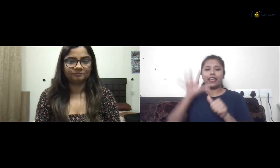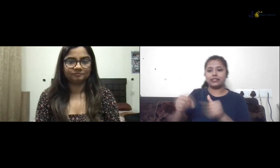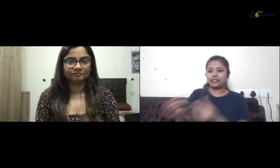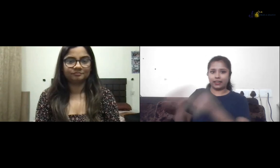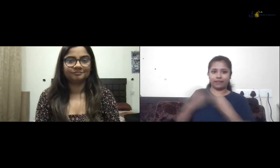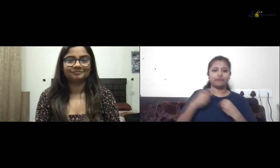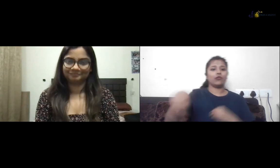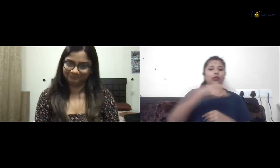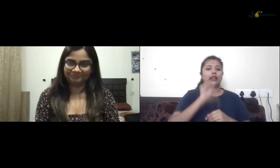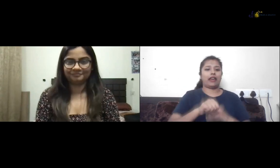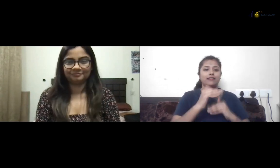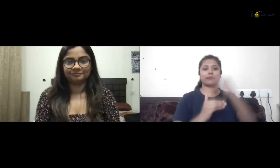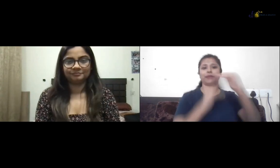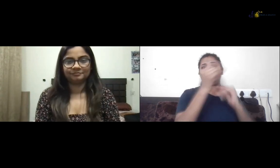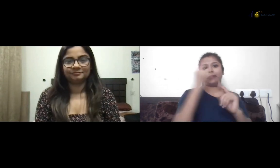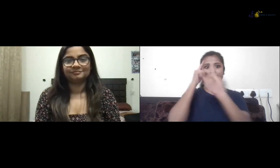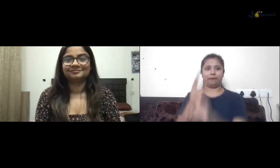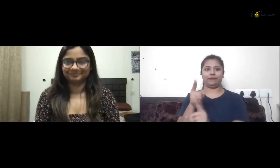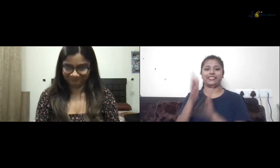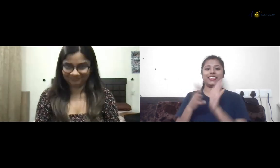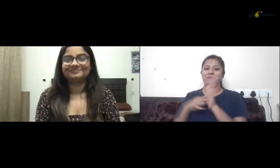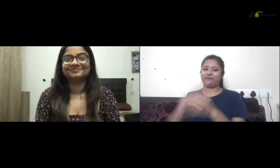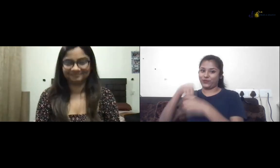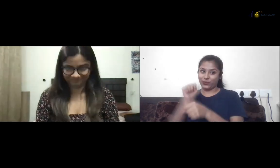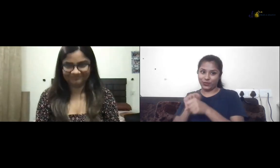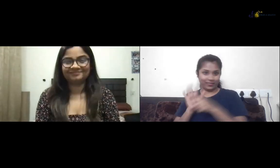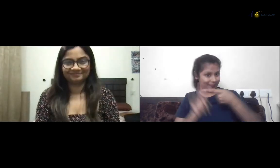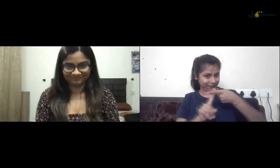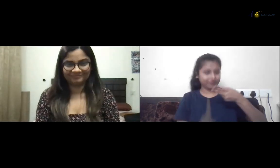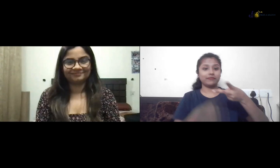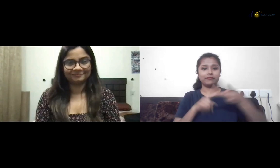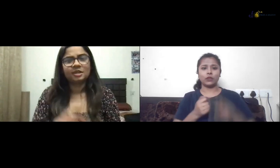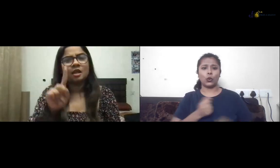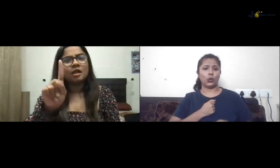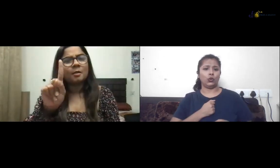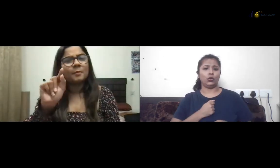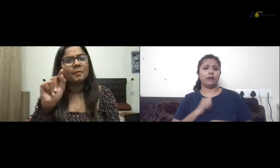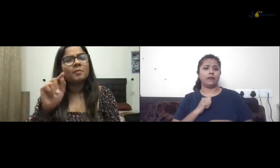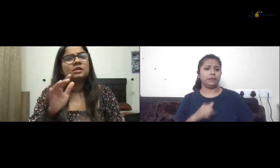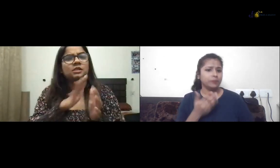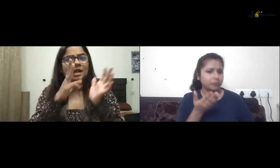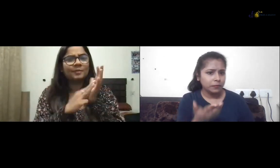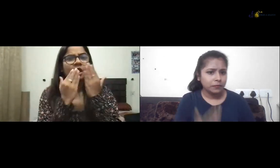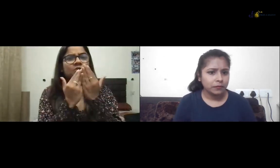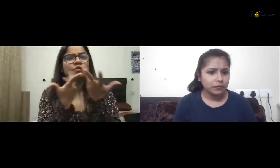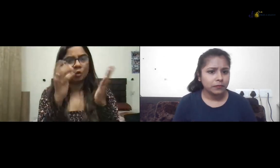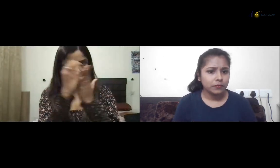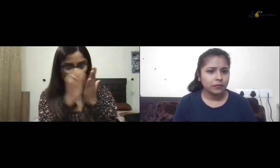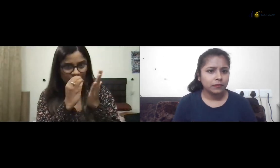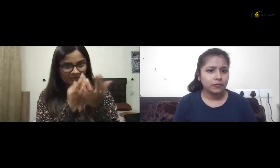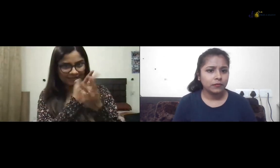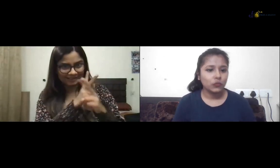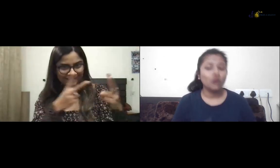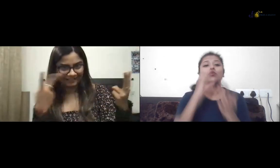provide accessibility for all the deaf people who are here in India for that. And also, just a